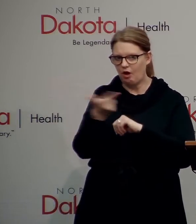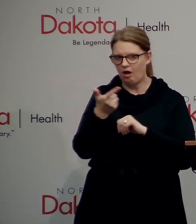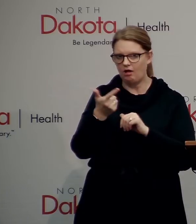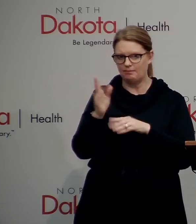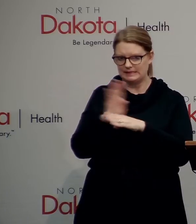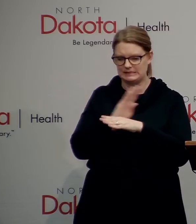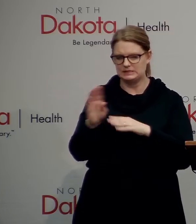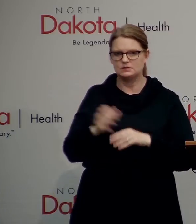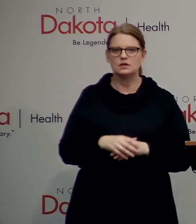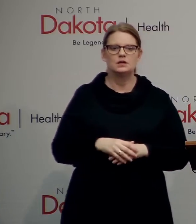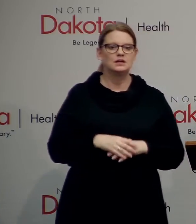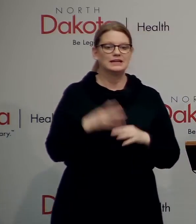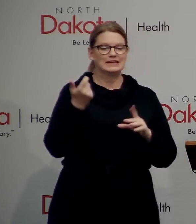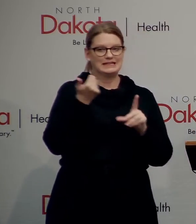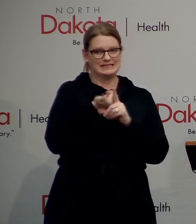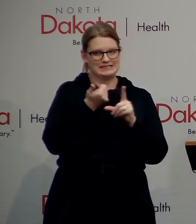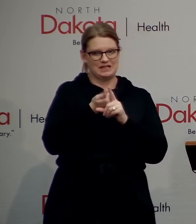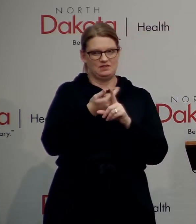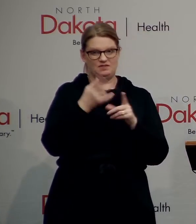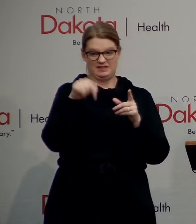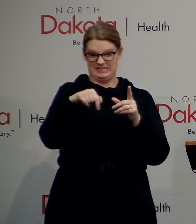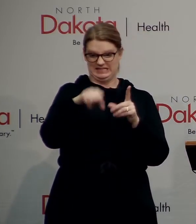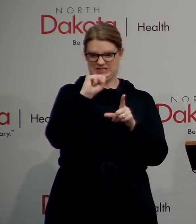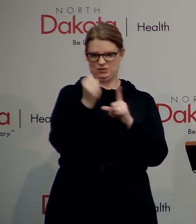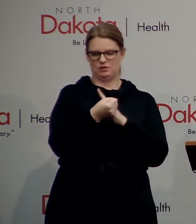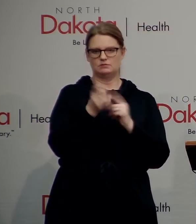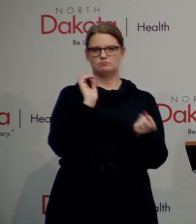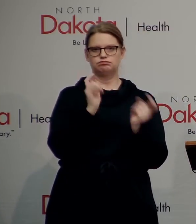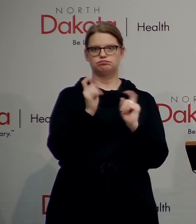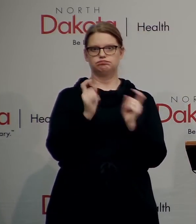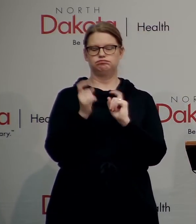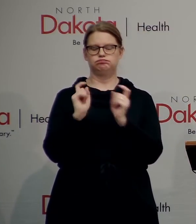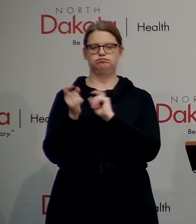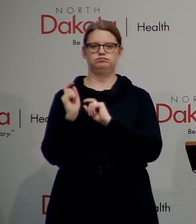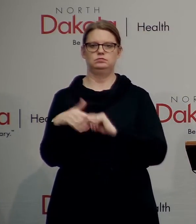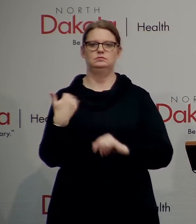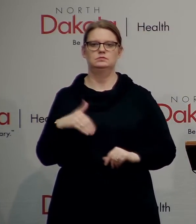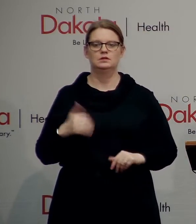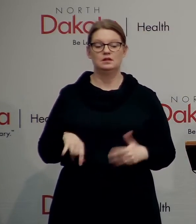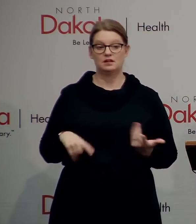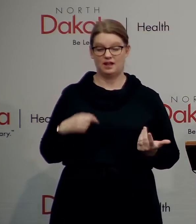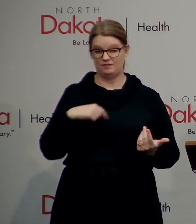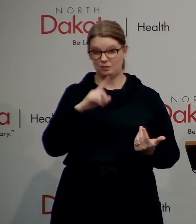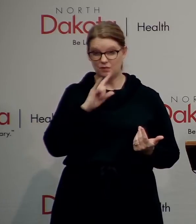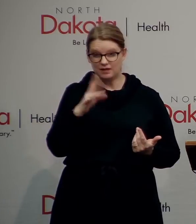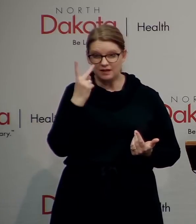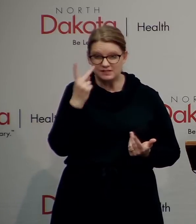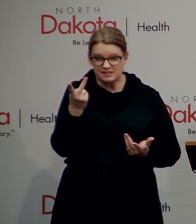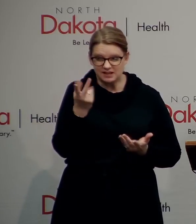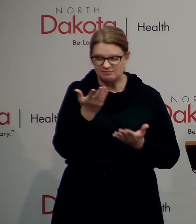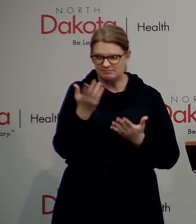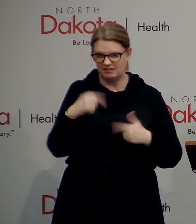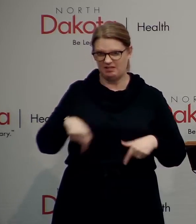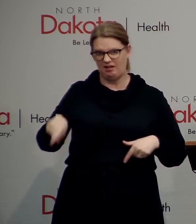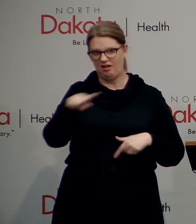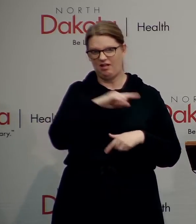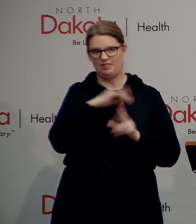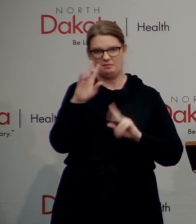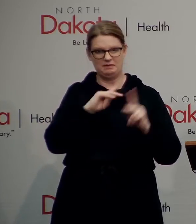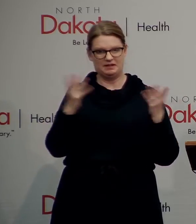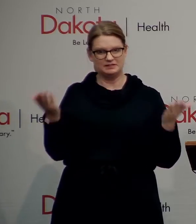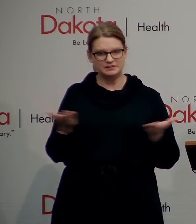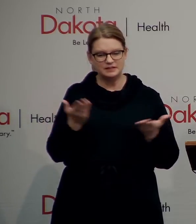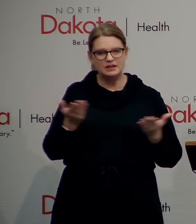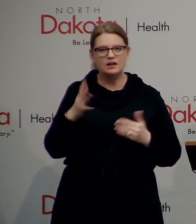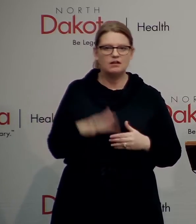a rapidly evolving matter, and I appreciate the dedication and resiliency that I've already witnessed with all of my colleagues here today, as